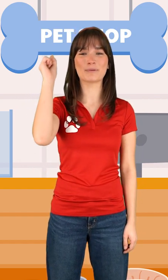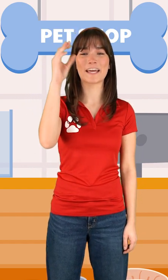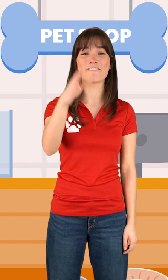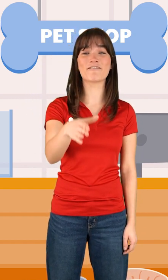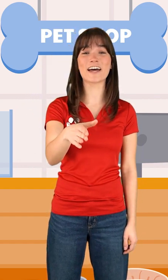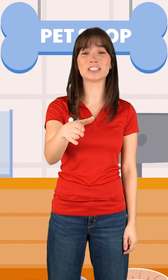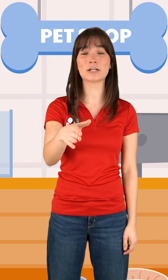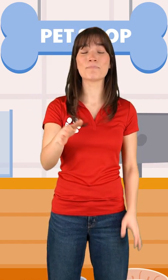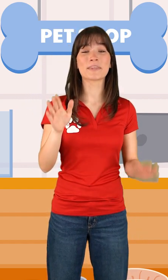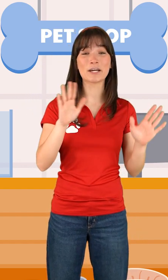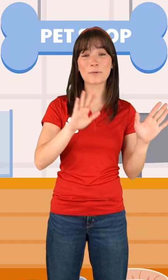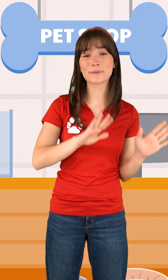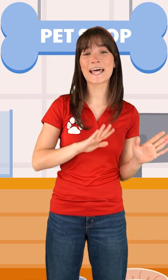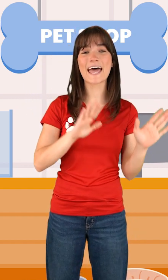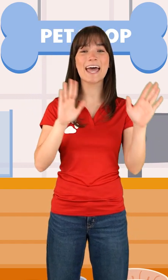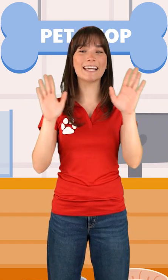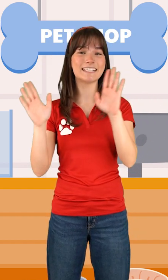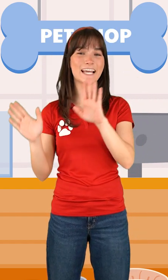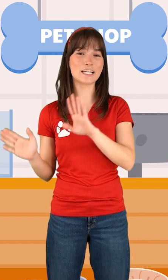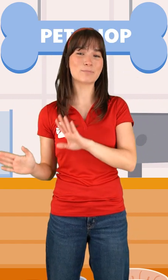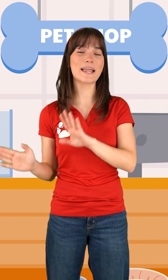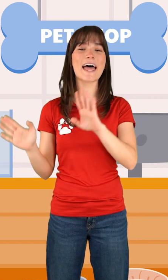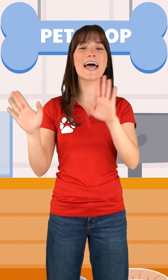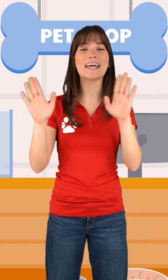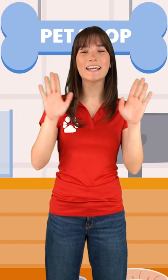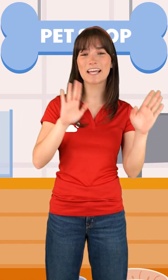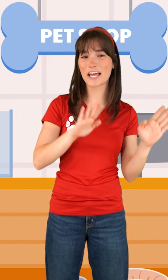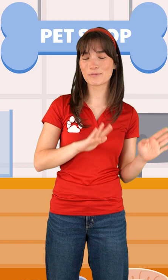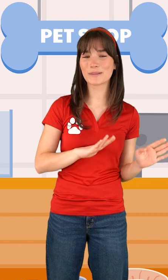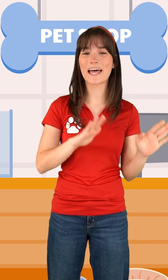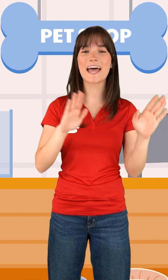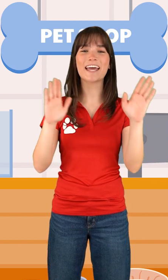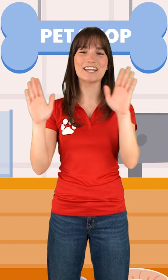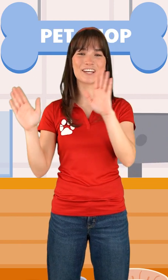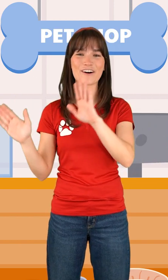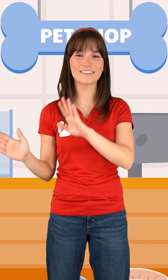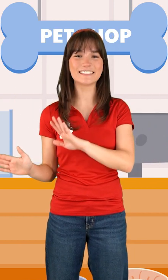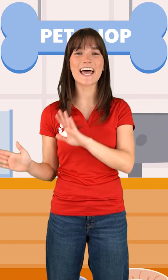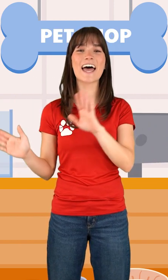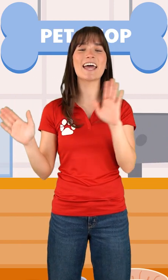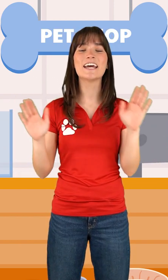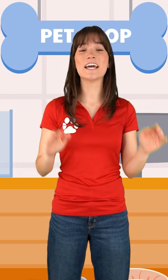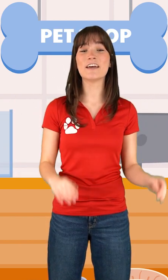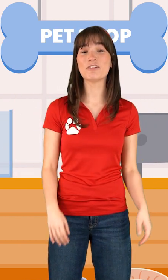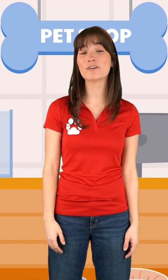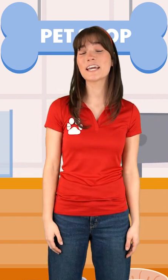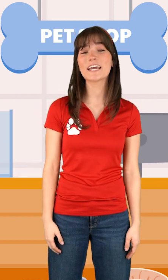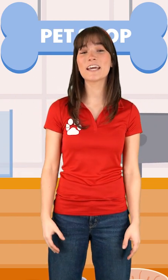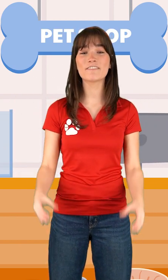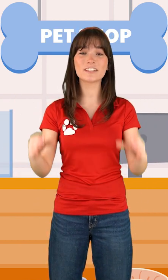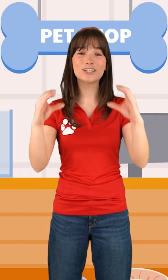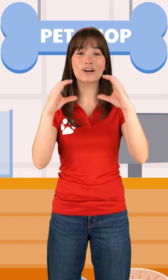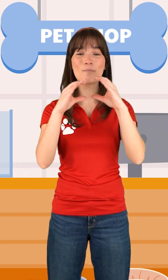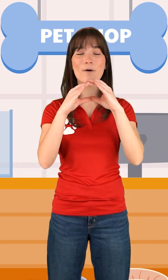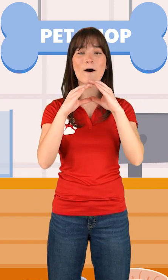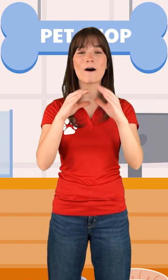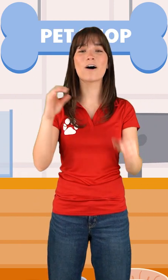play fetch. He'll play and play and play all day. If you give a dog a ball,